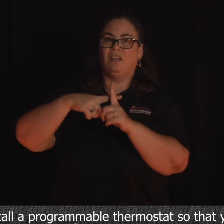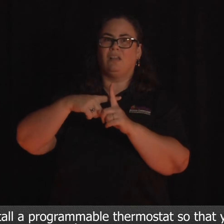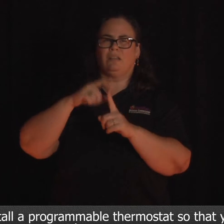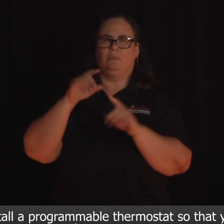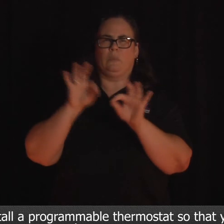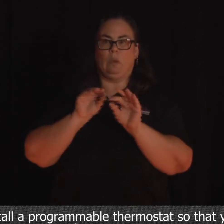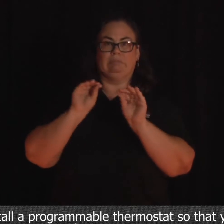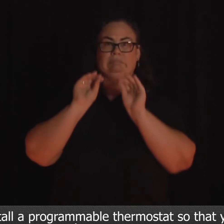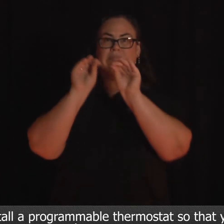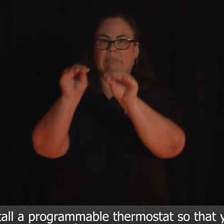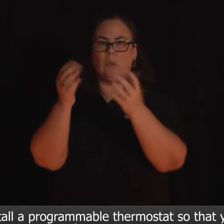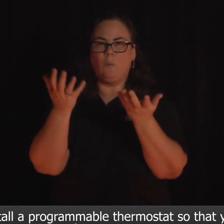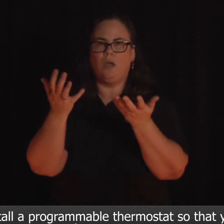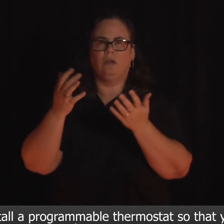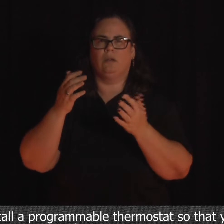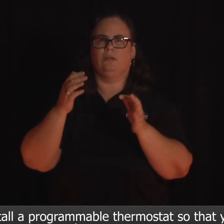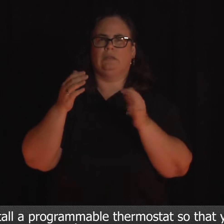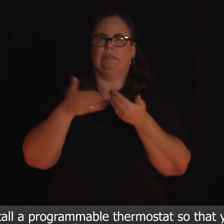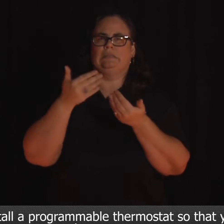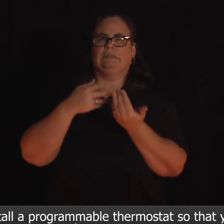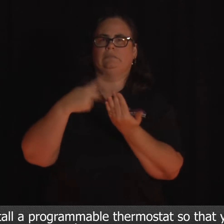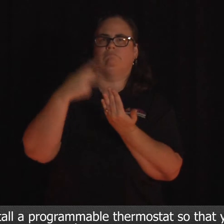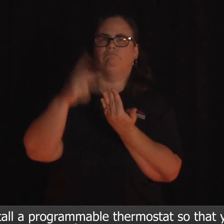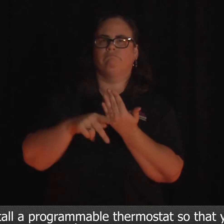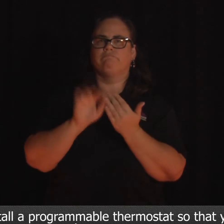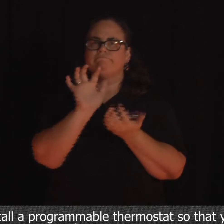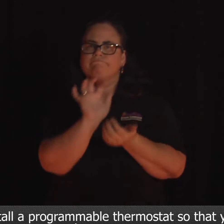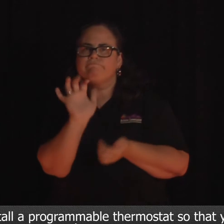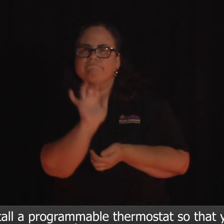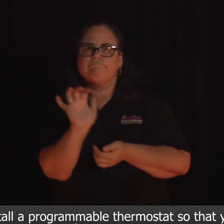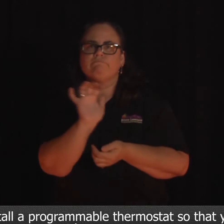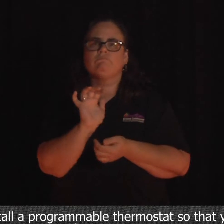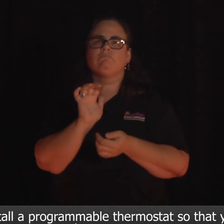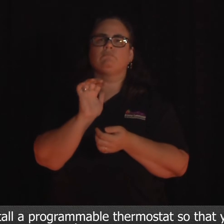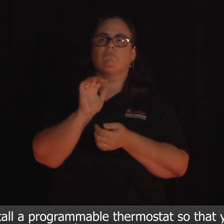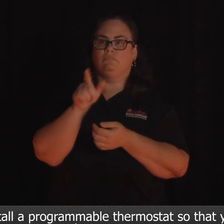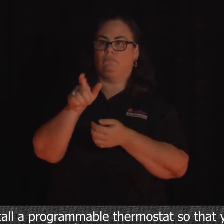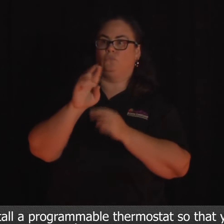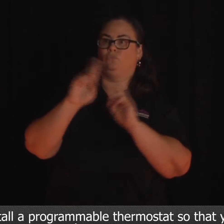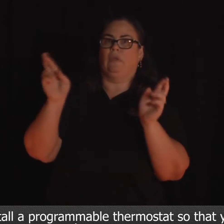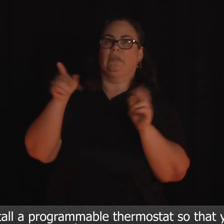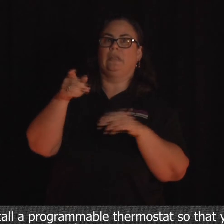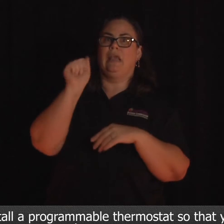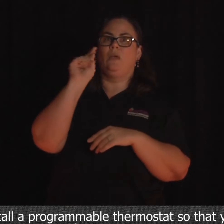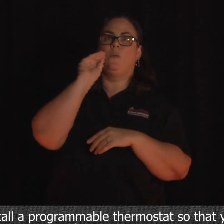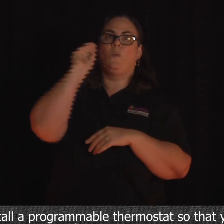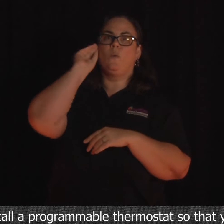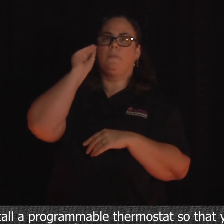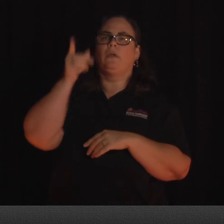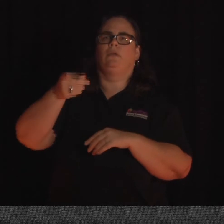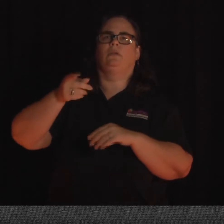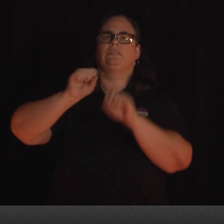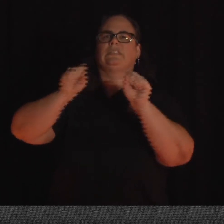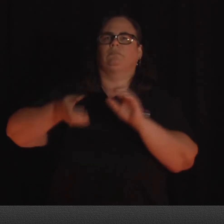Install a programmable thermostat so that your system runs only when you are at home.